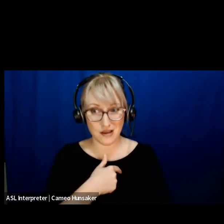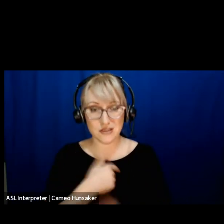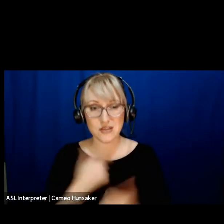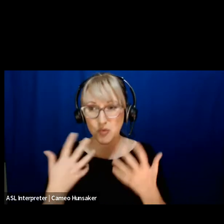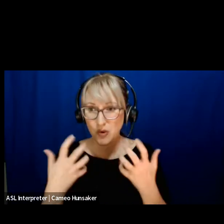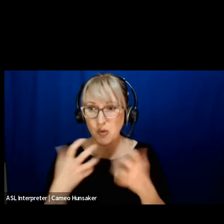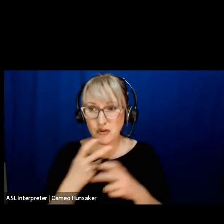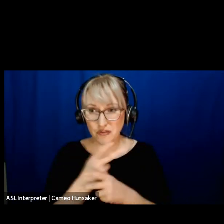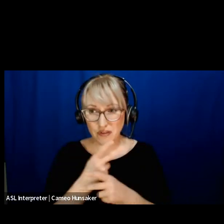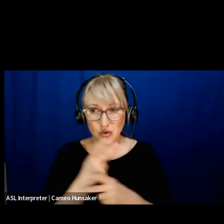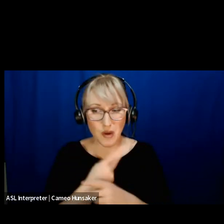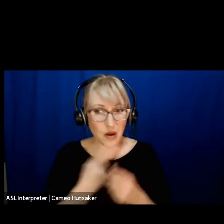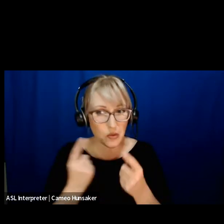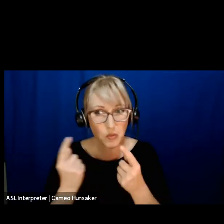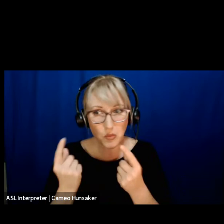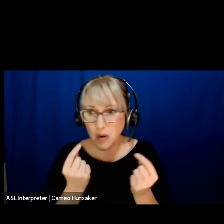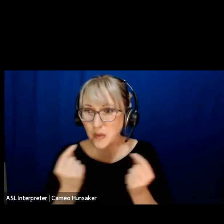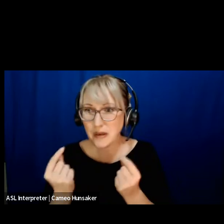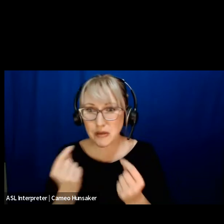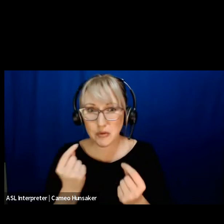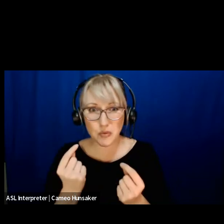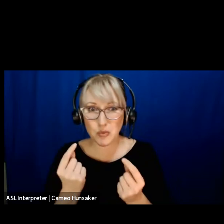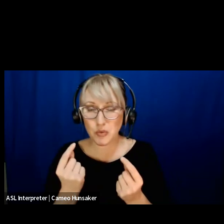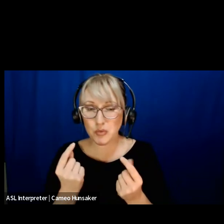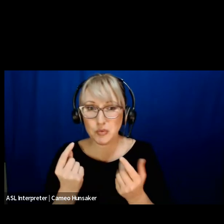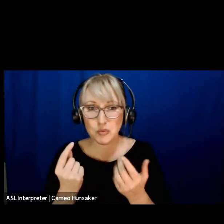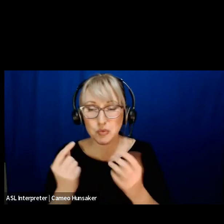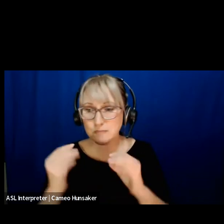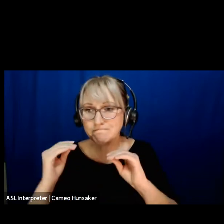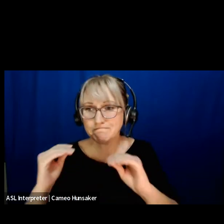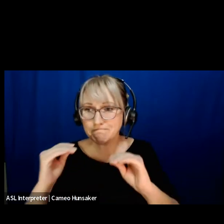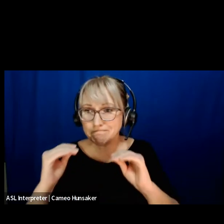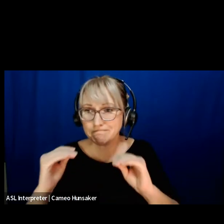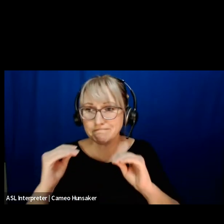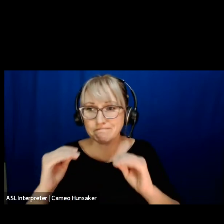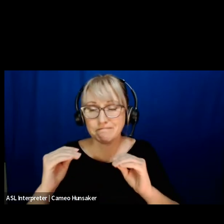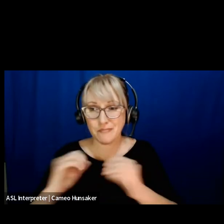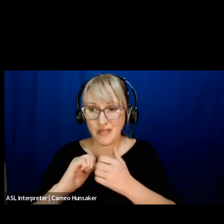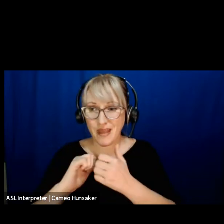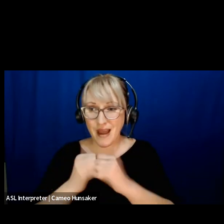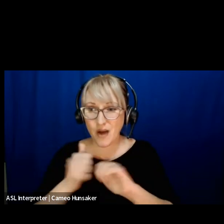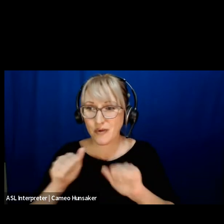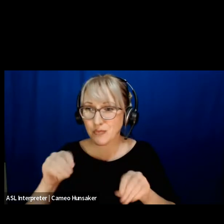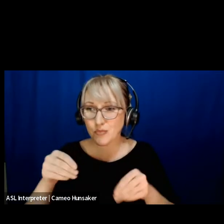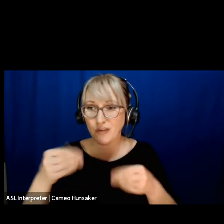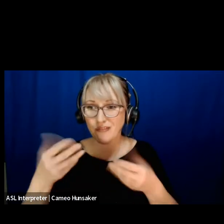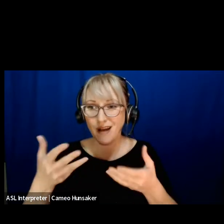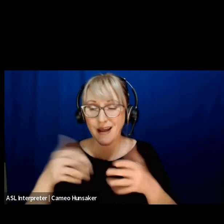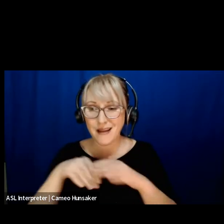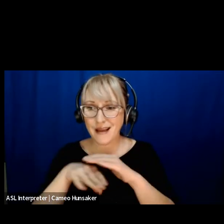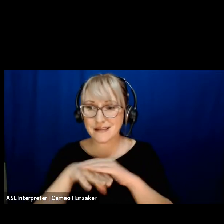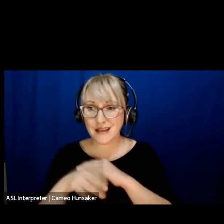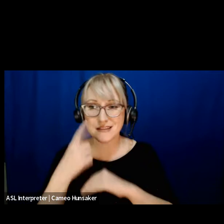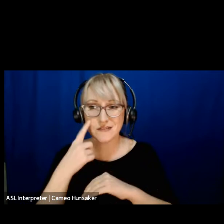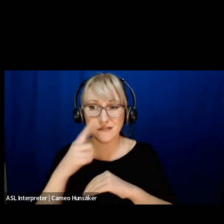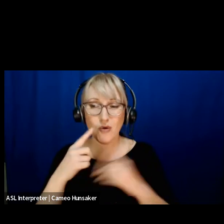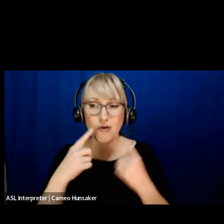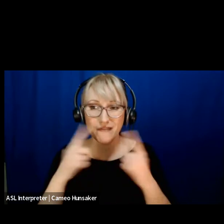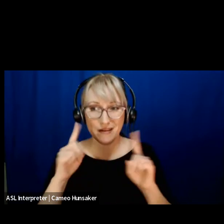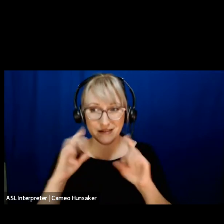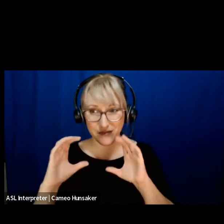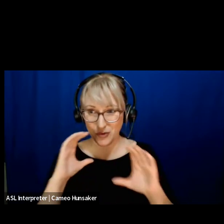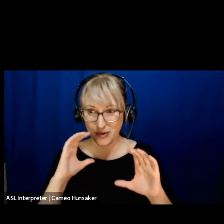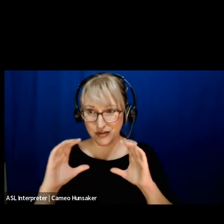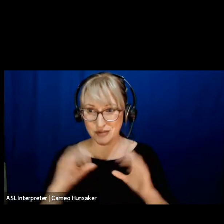can do to let people gain that access and have, effective communication.